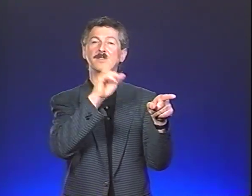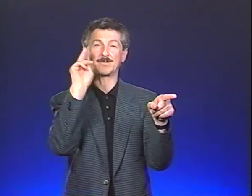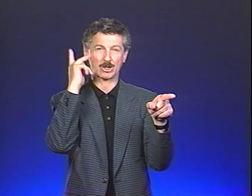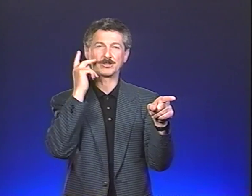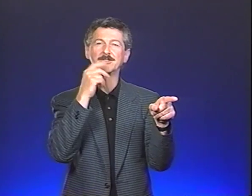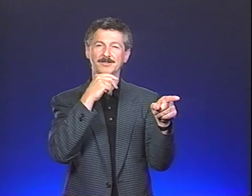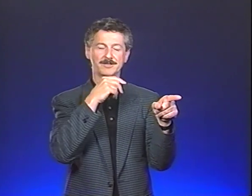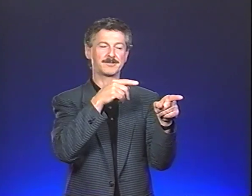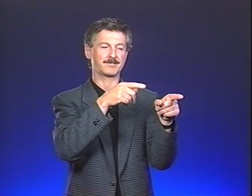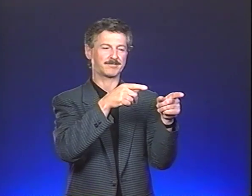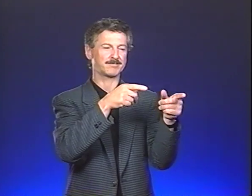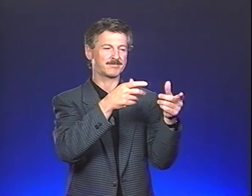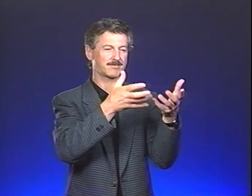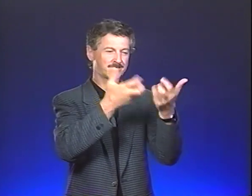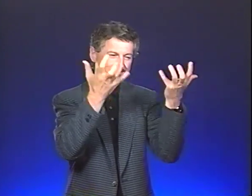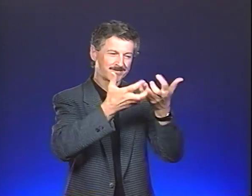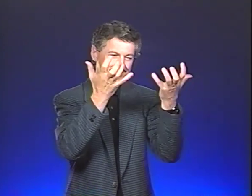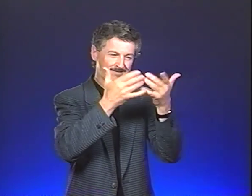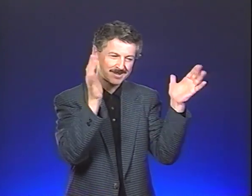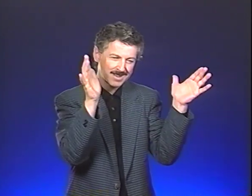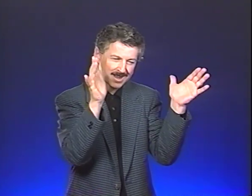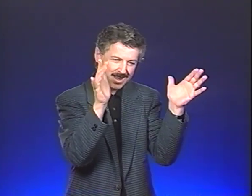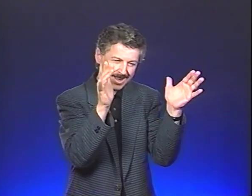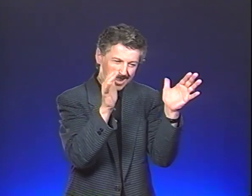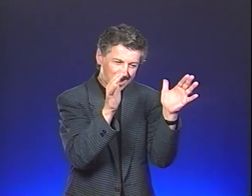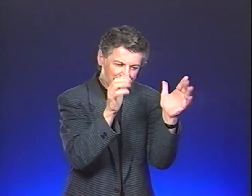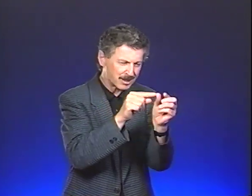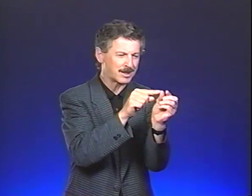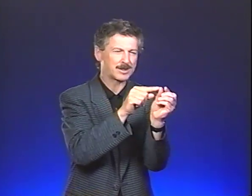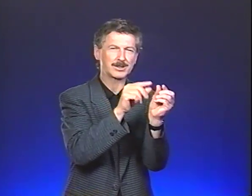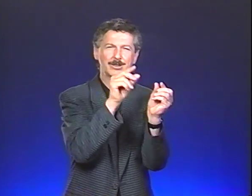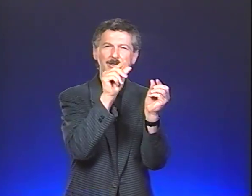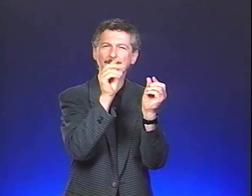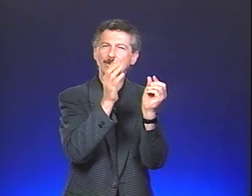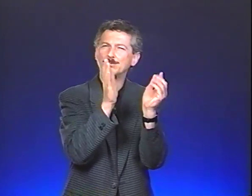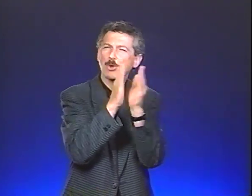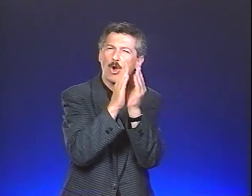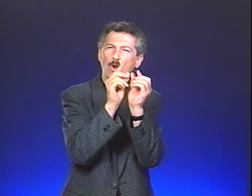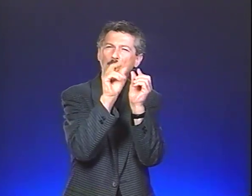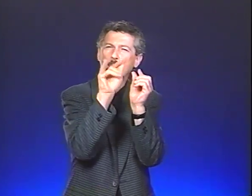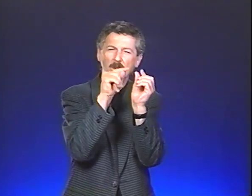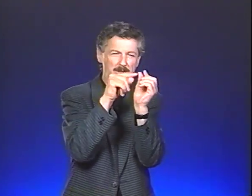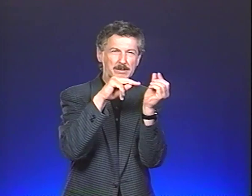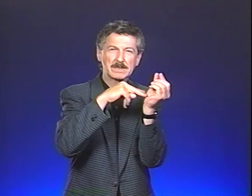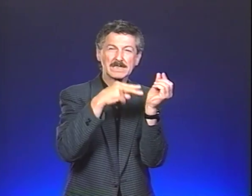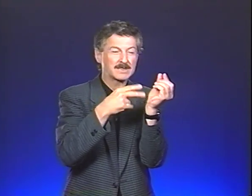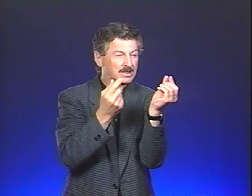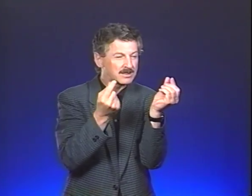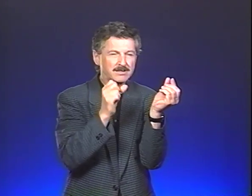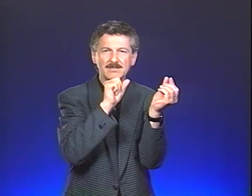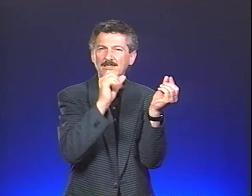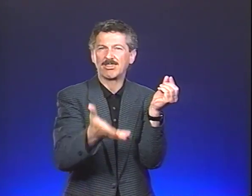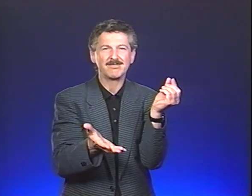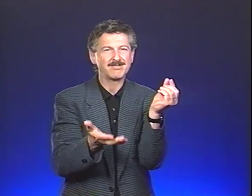these. As you remember, phonology is the study of the smallest contrastive unit of language,